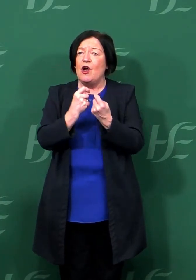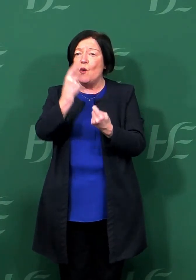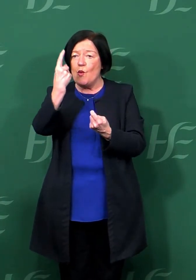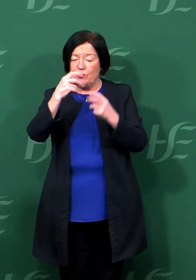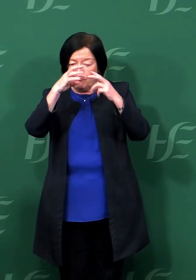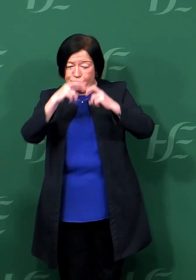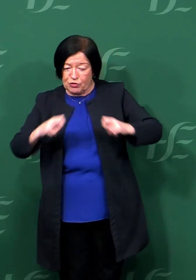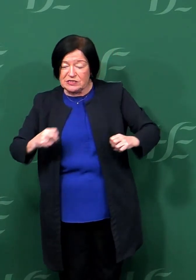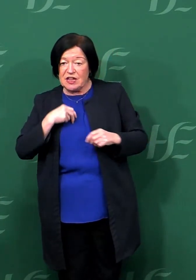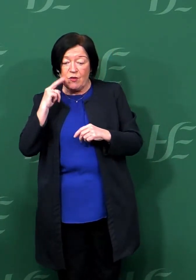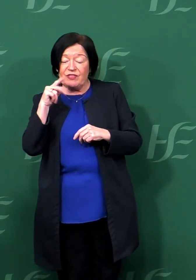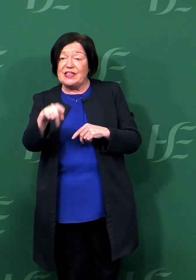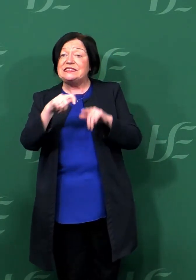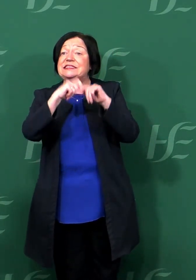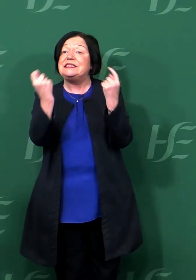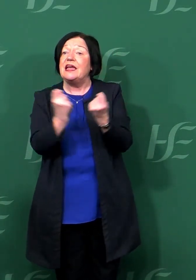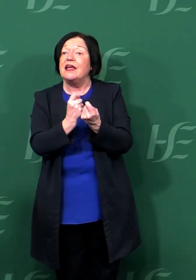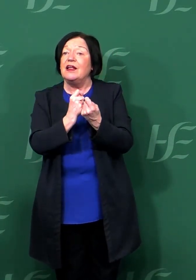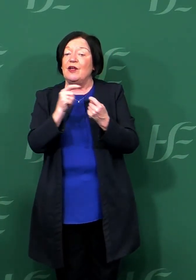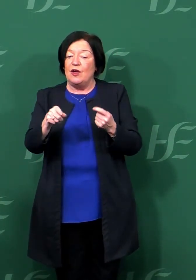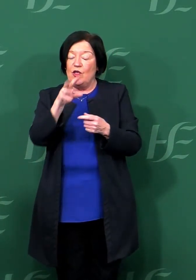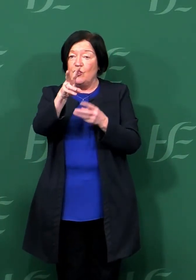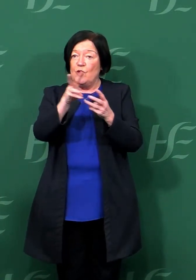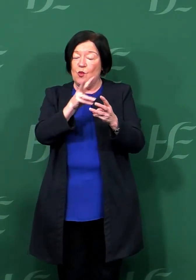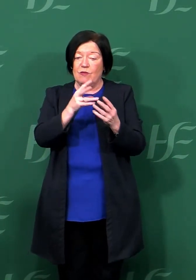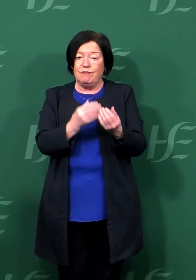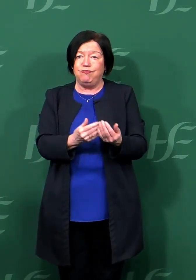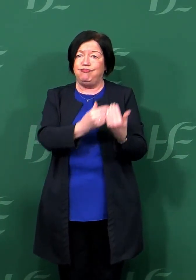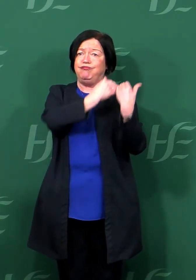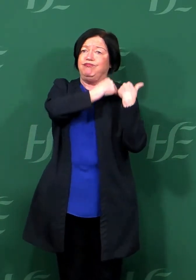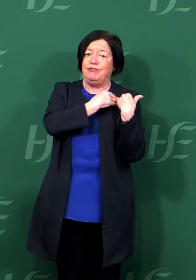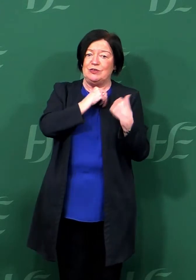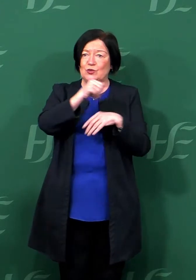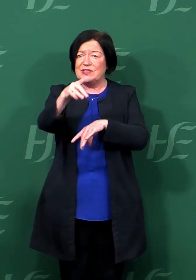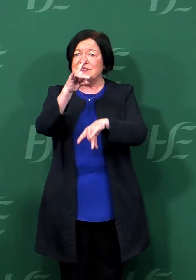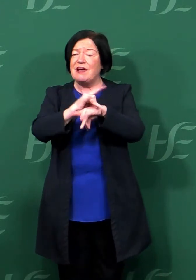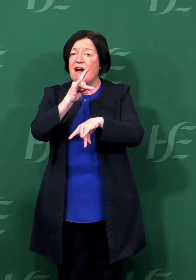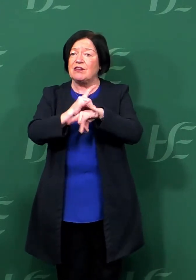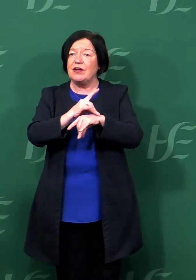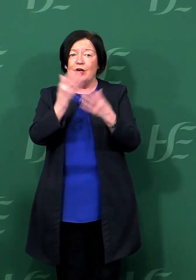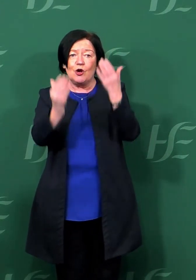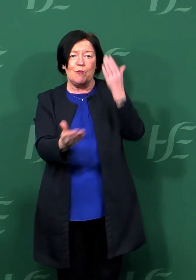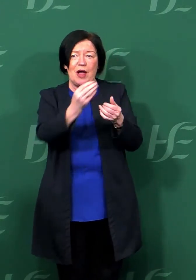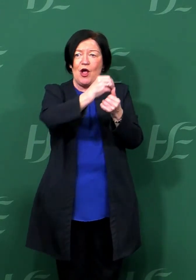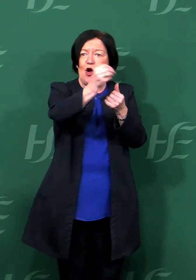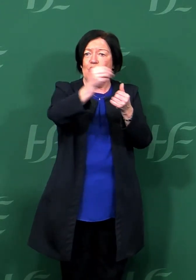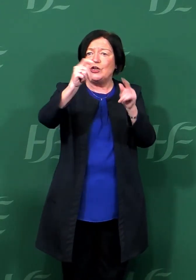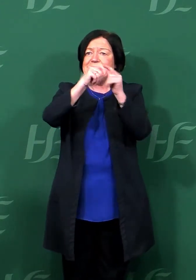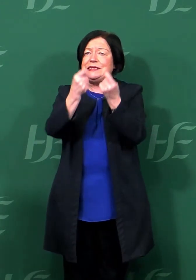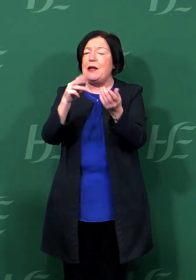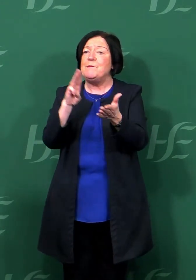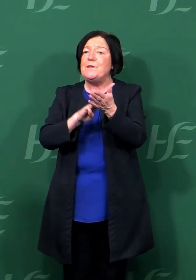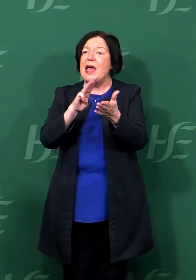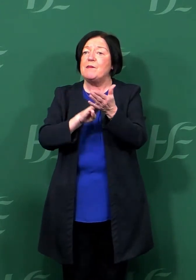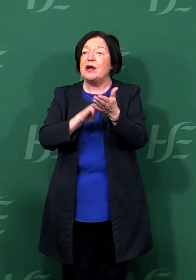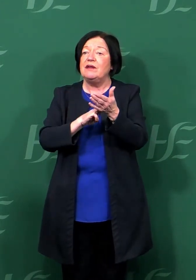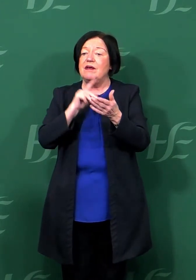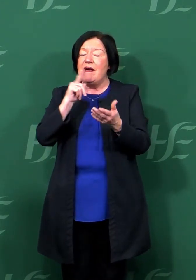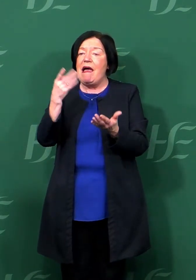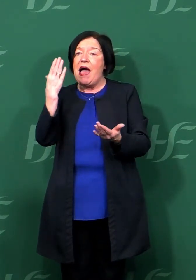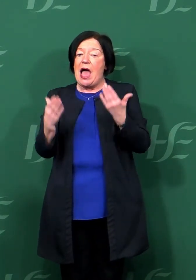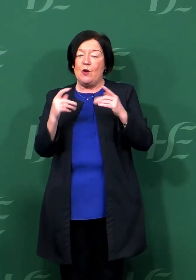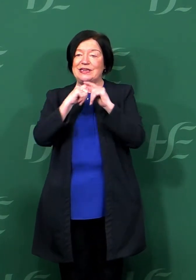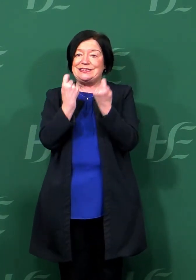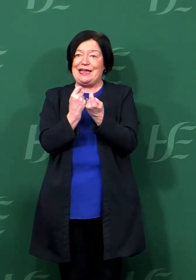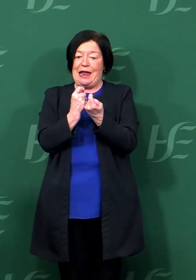of the findings in relation to this team was the extraordinary workload assigned to the doctor. compared to other team members. So in terms of how a